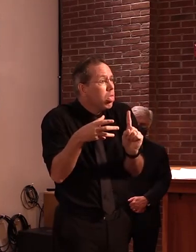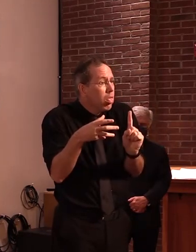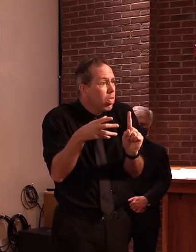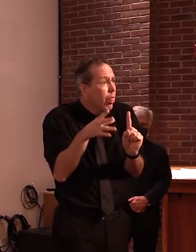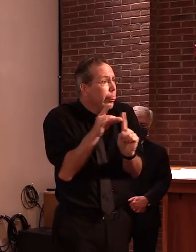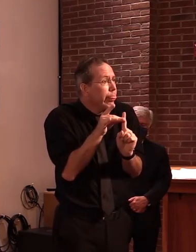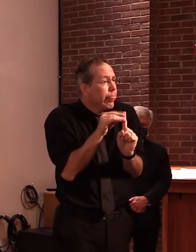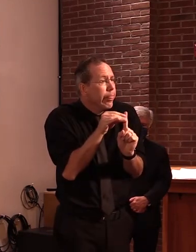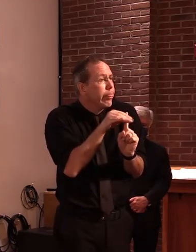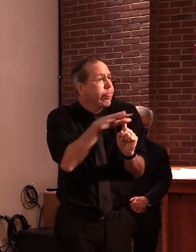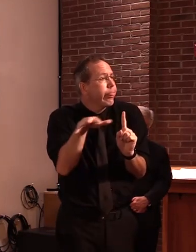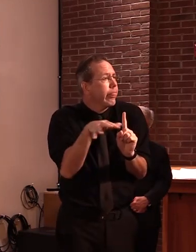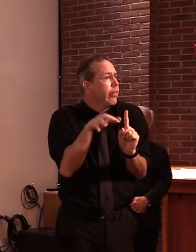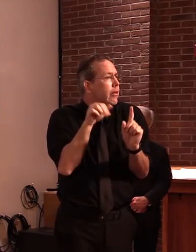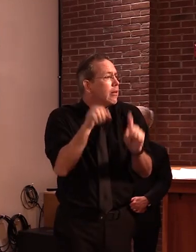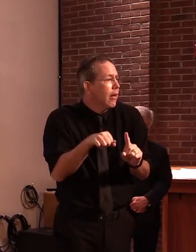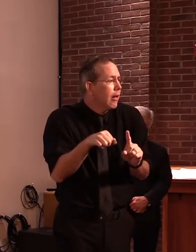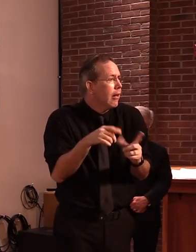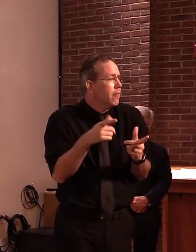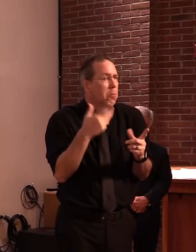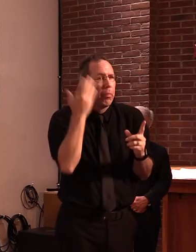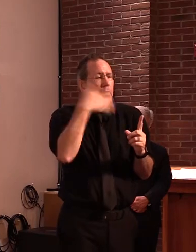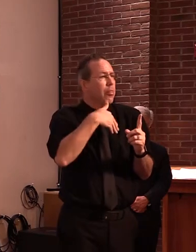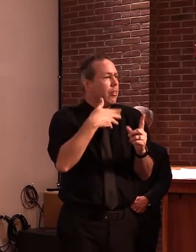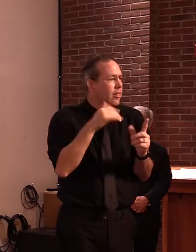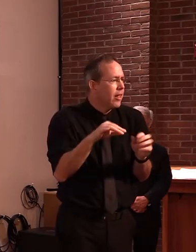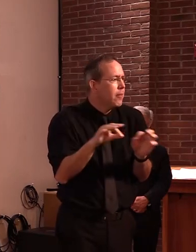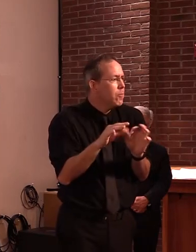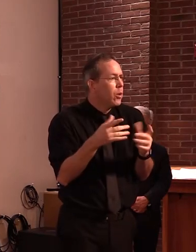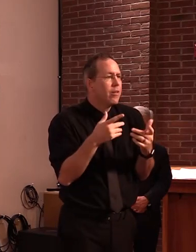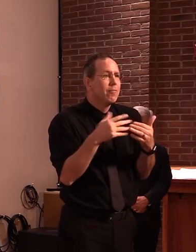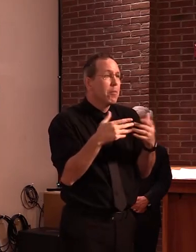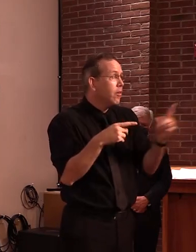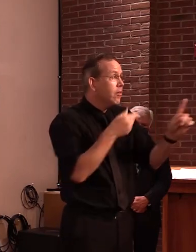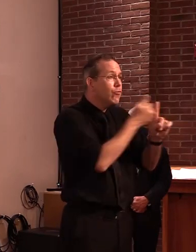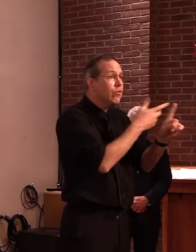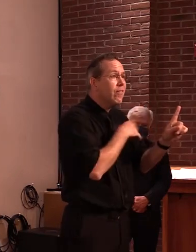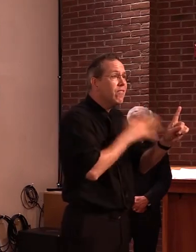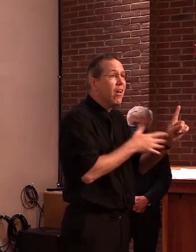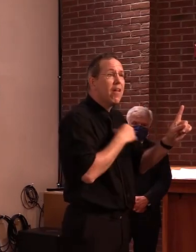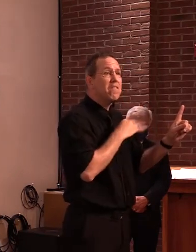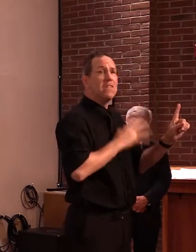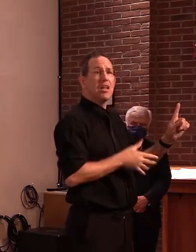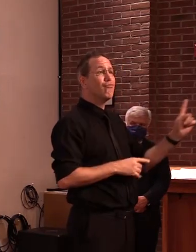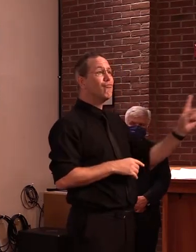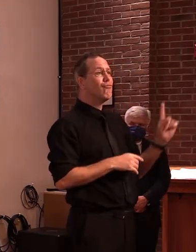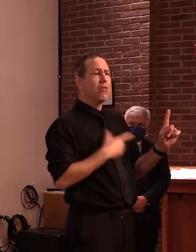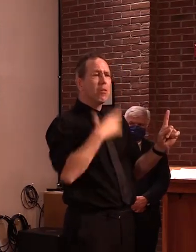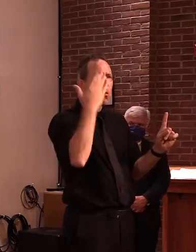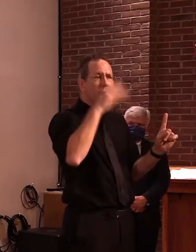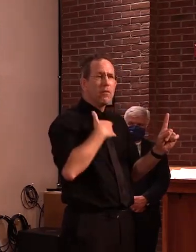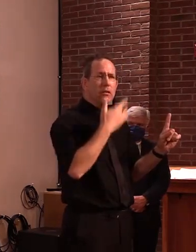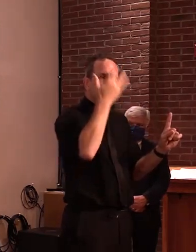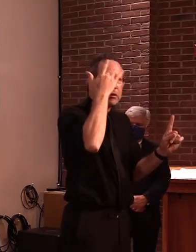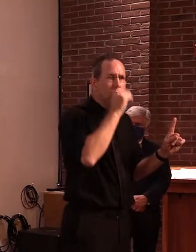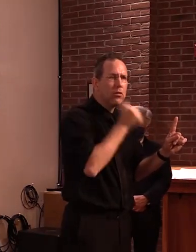the asymptomatic period, it would spread to others. So I just wanted to reframe our perspective a little on that. Thank